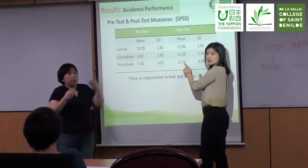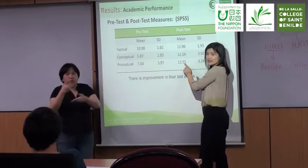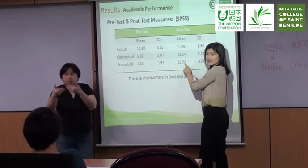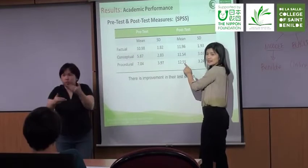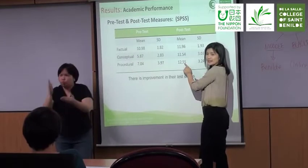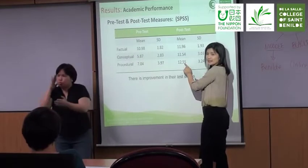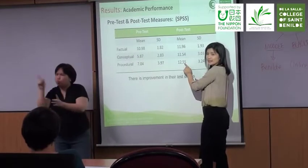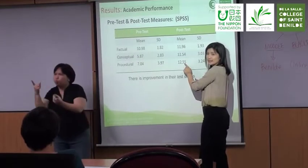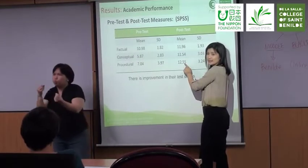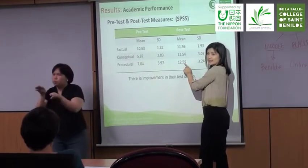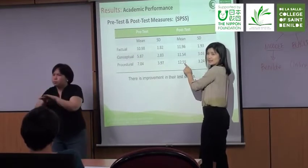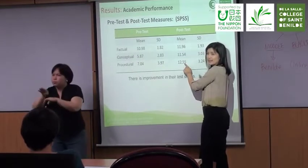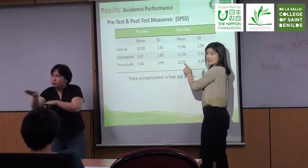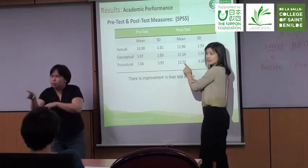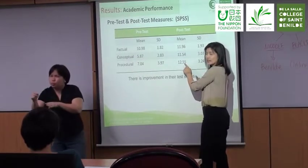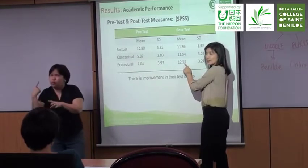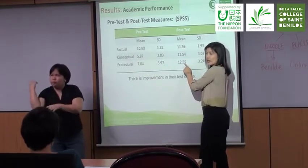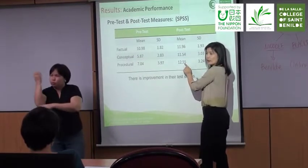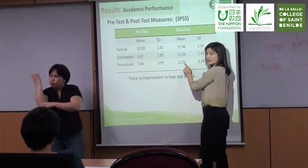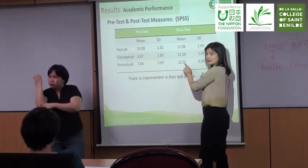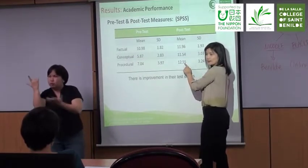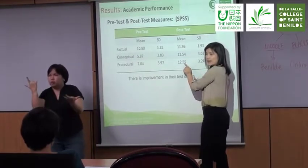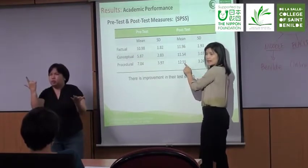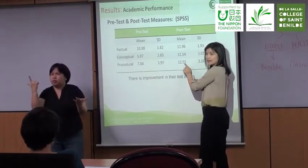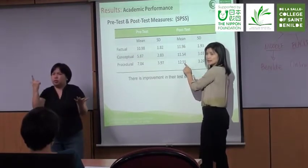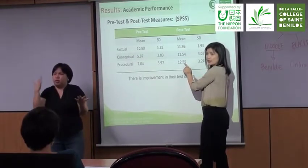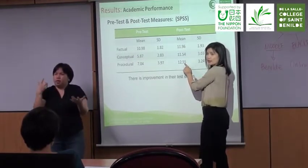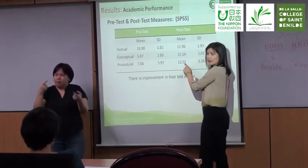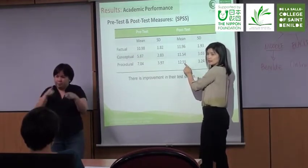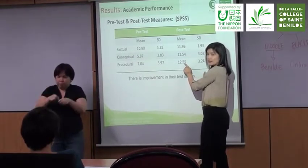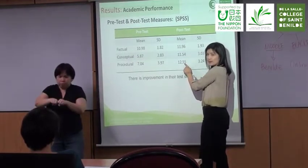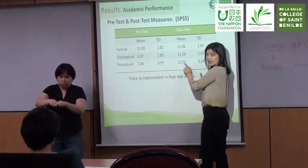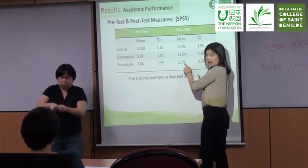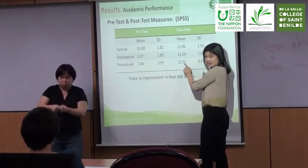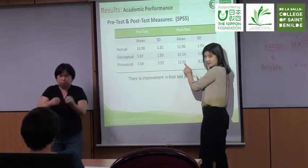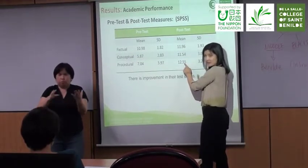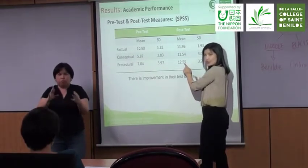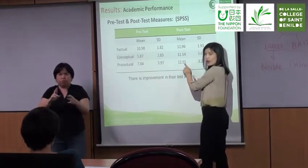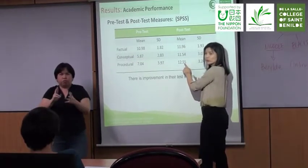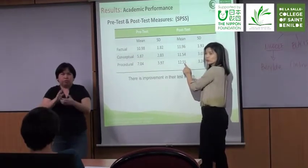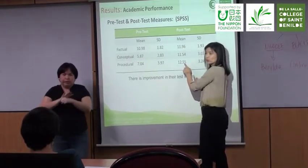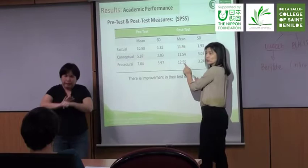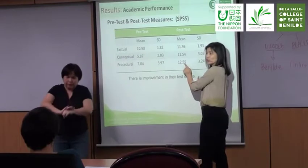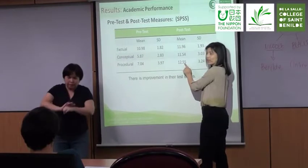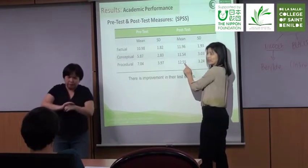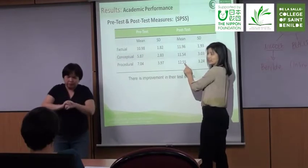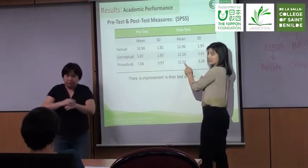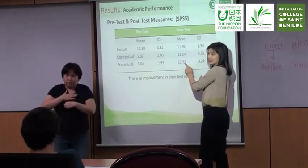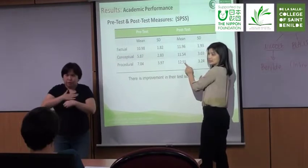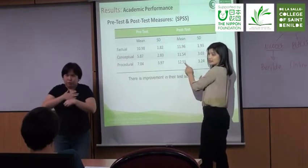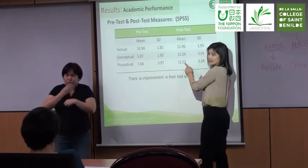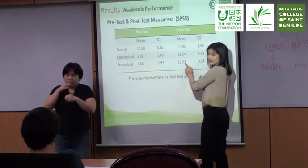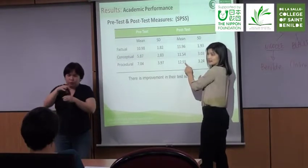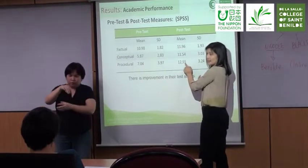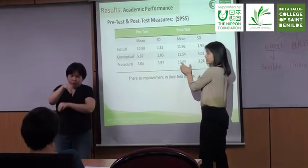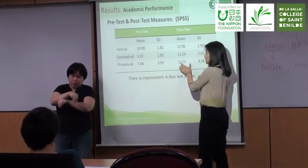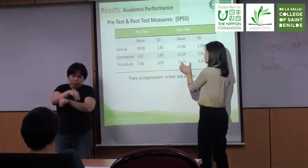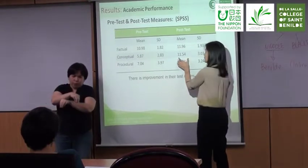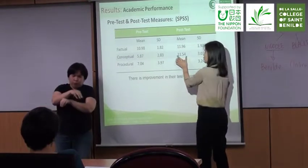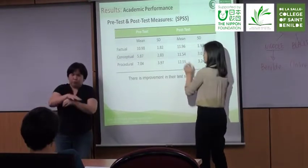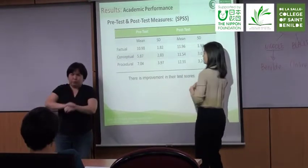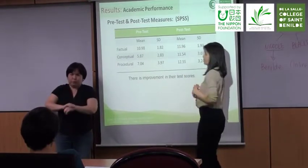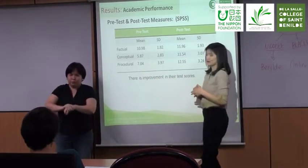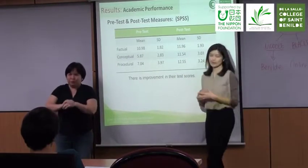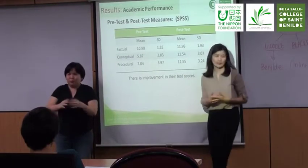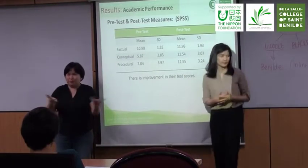there's emergency, like diarrhea or sprain or CP, at least they know how to do those things. That's